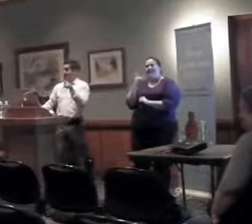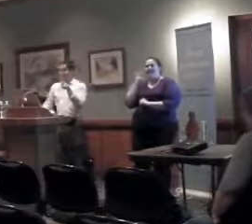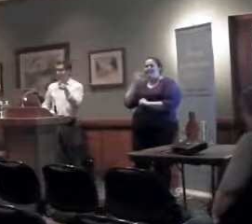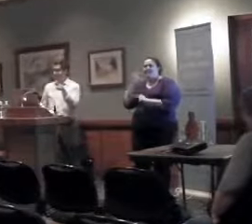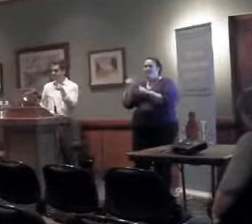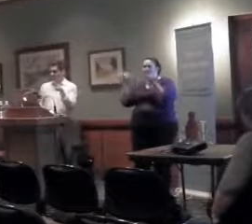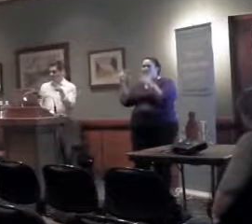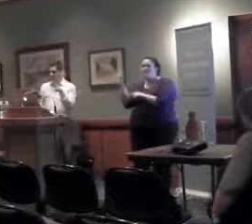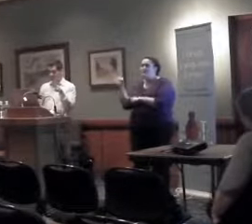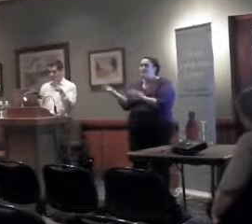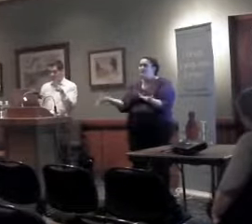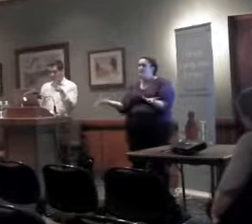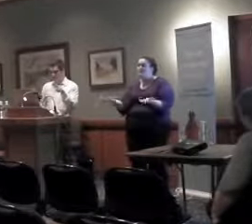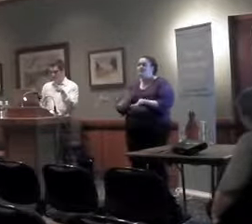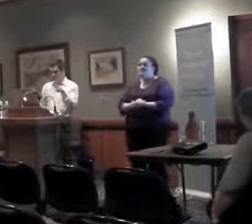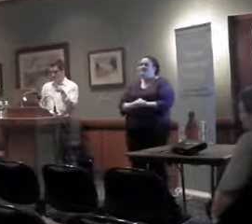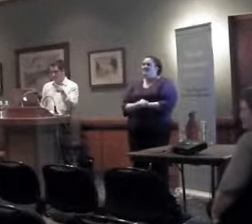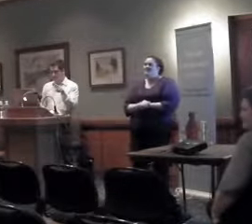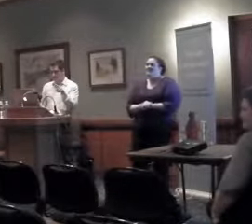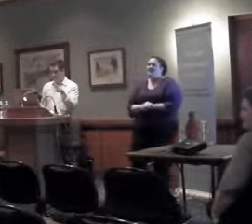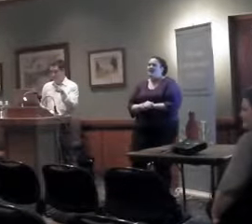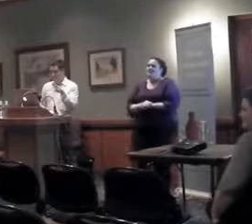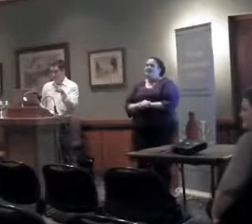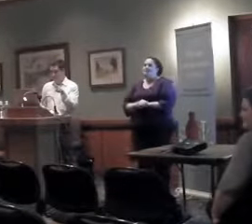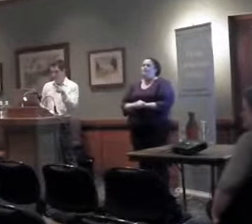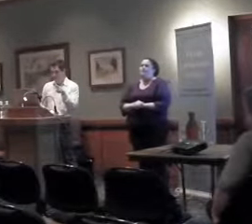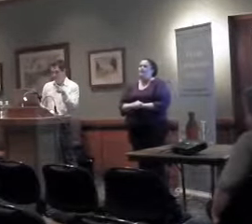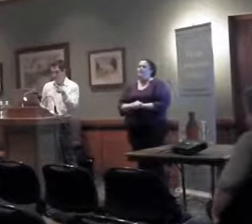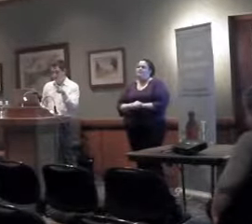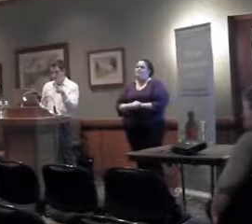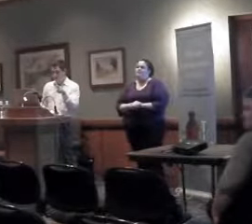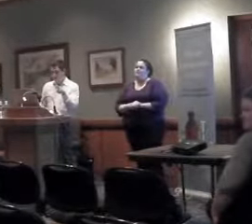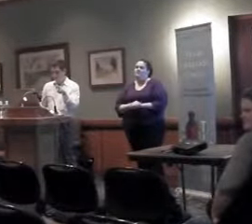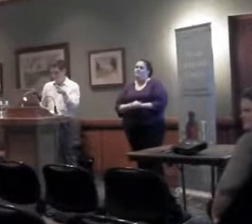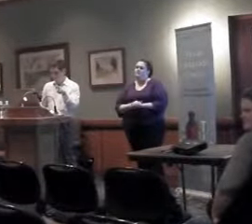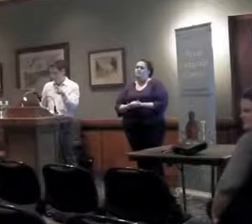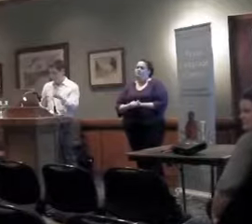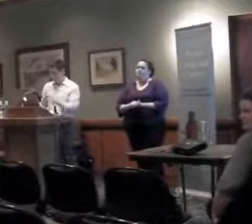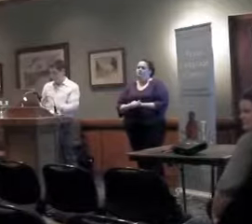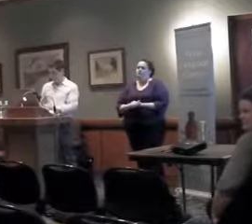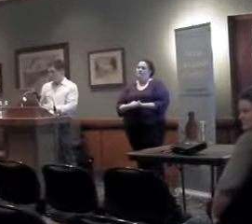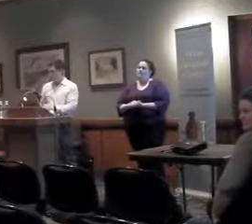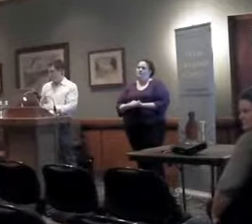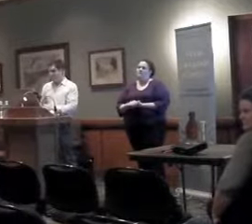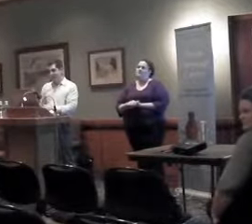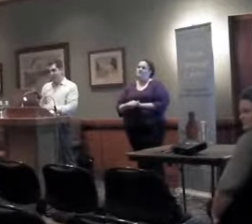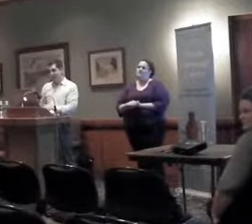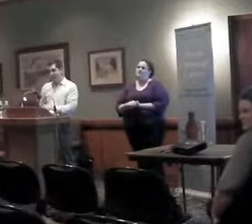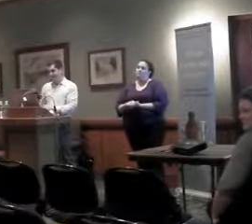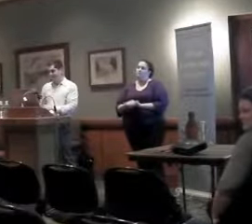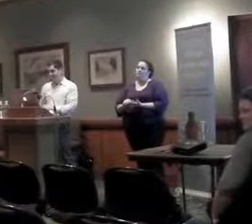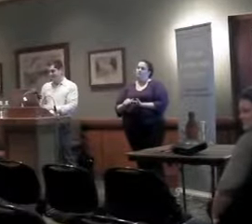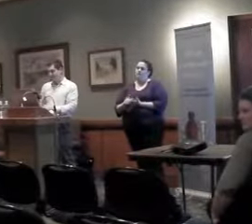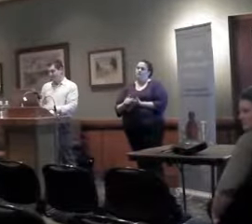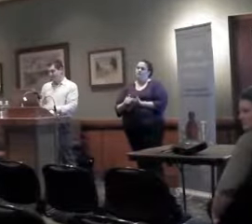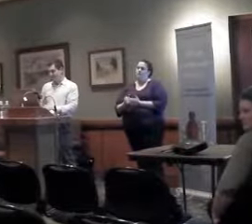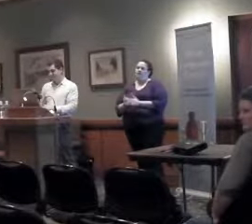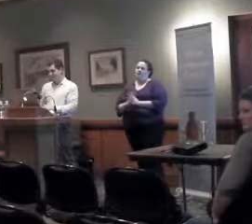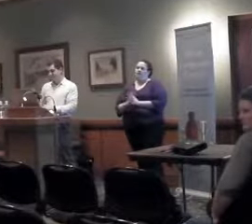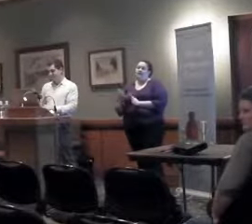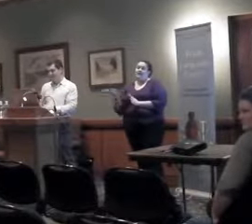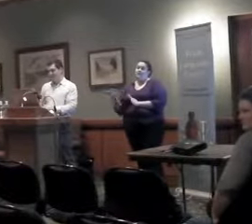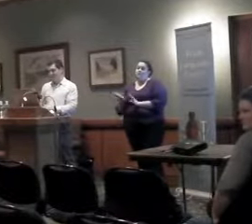California, and so is, let me just go back to New York. And so is I New York. think because of the deaf school here in Texas is really